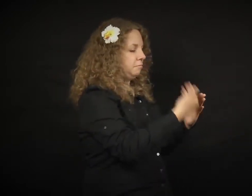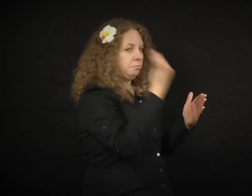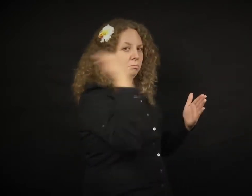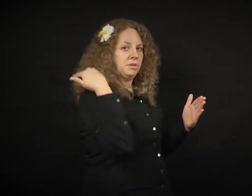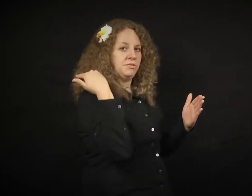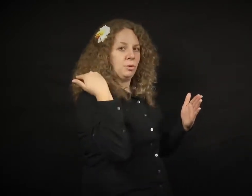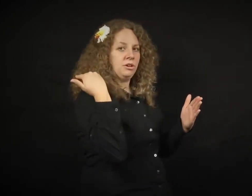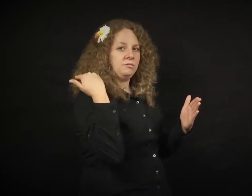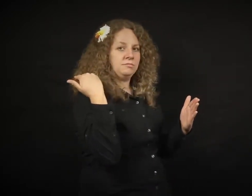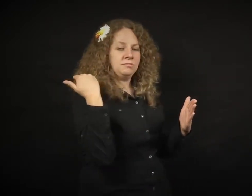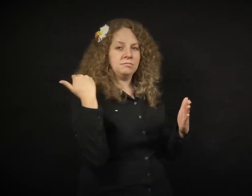before,